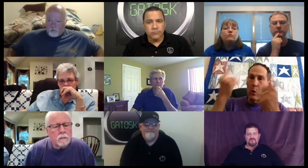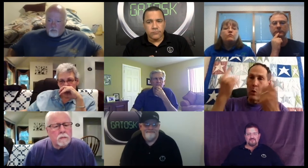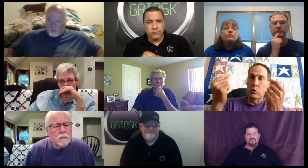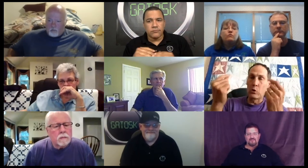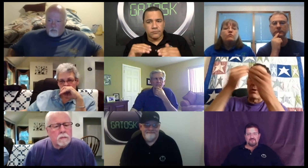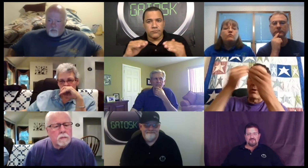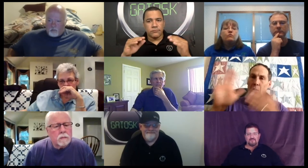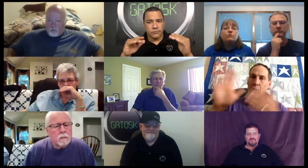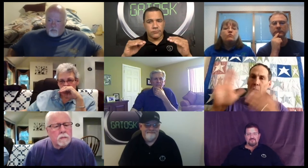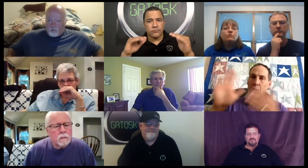leaders.